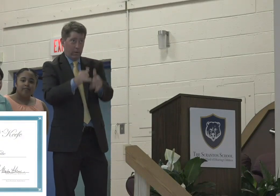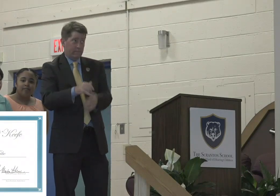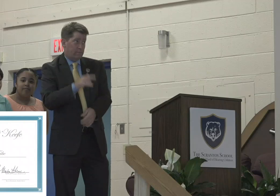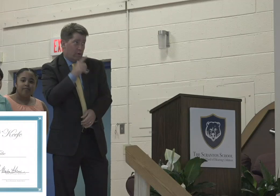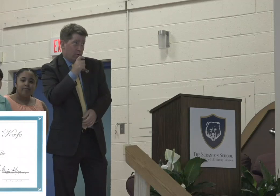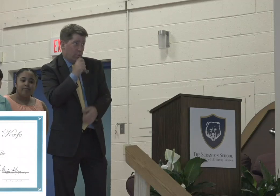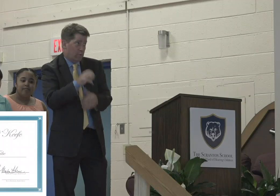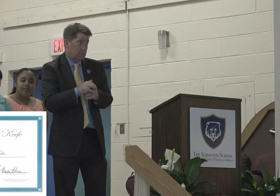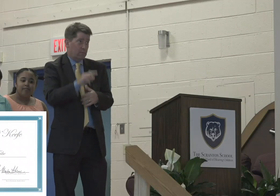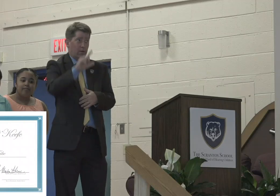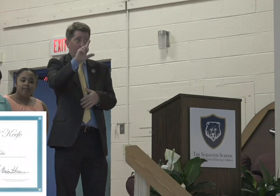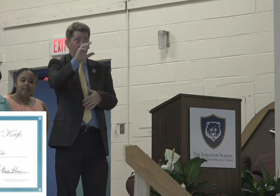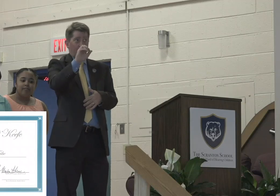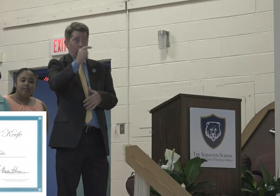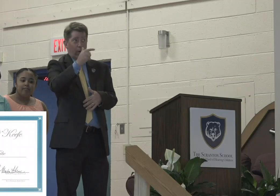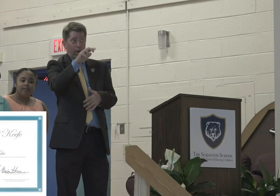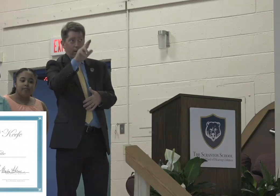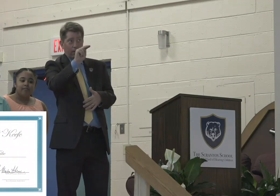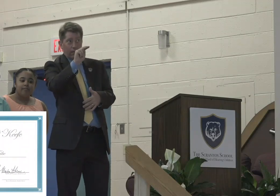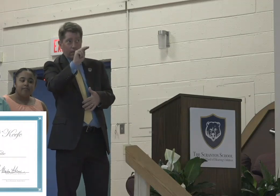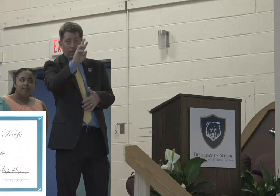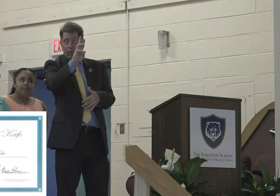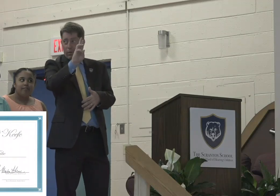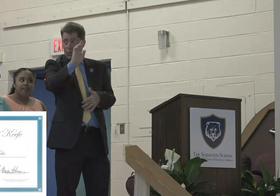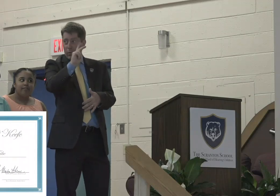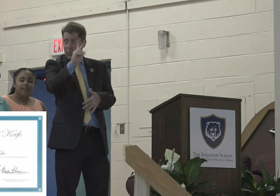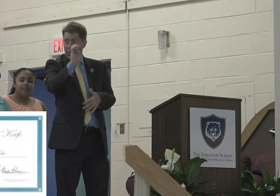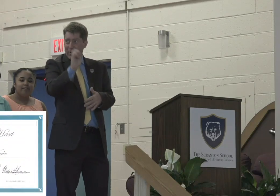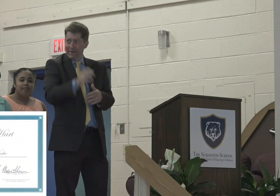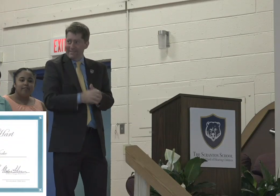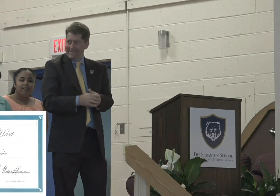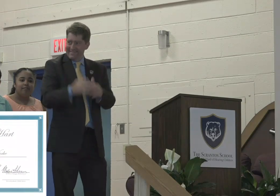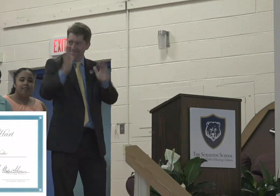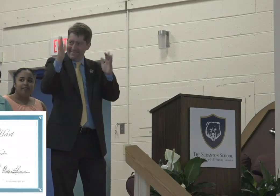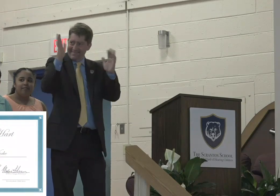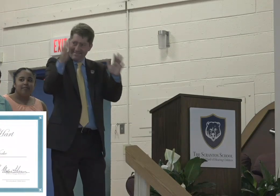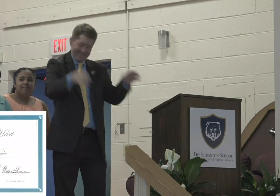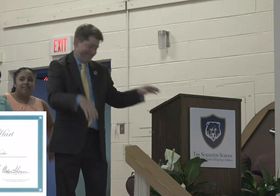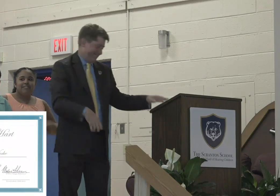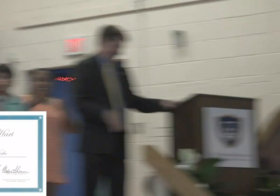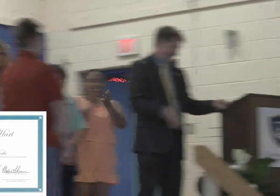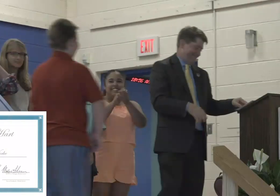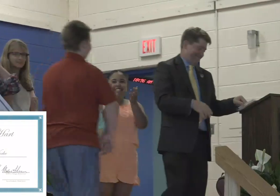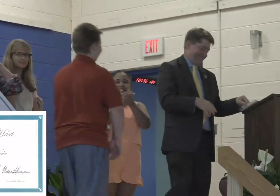And the recipient of the Kevin Hart Award is Mr. Logan Warkey.